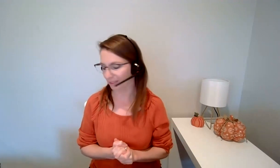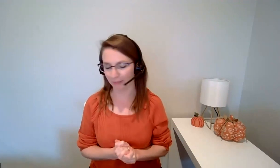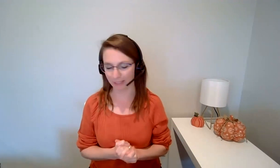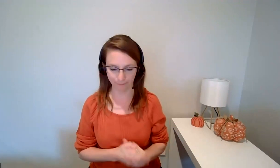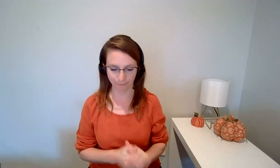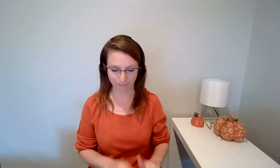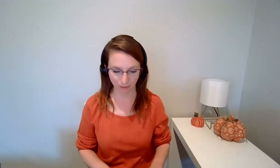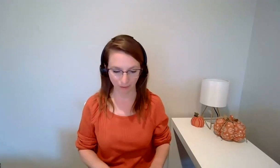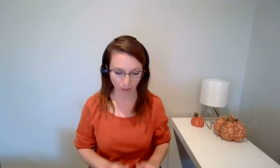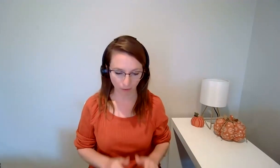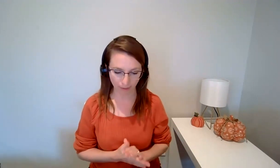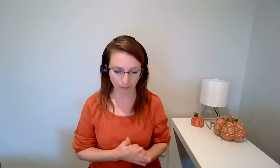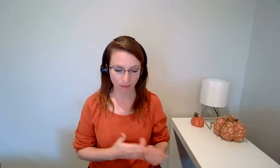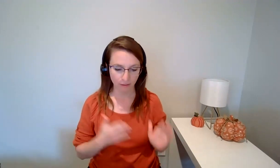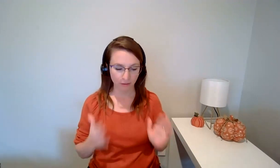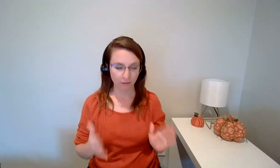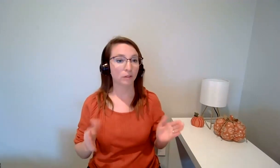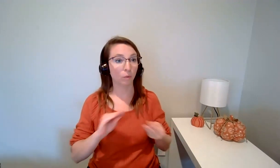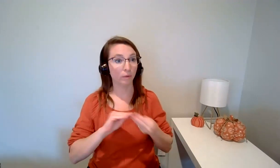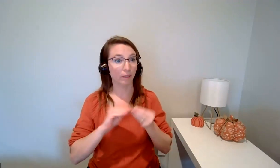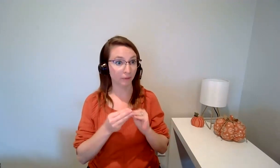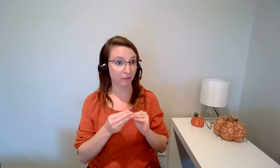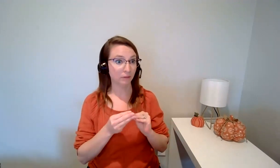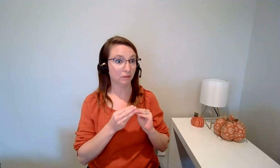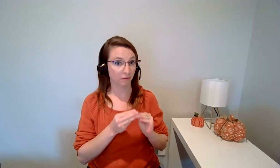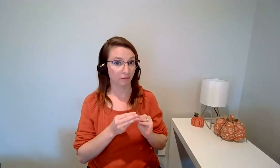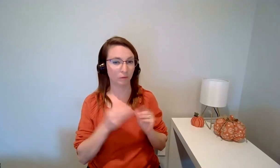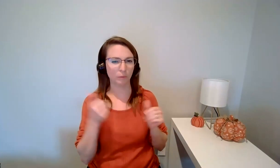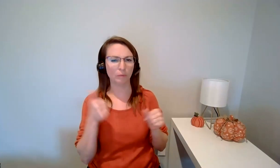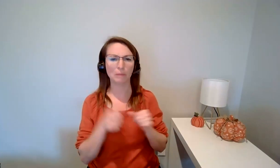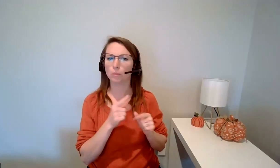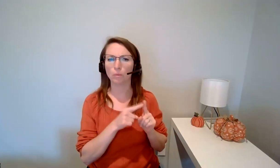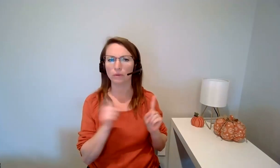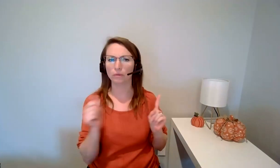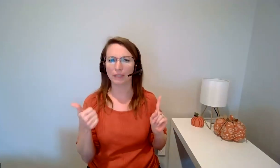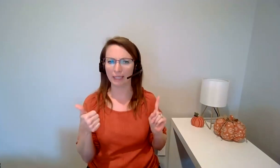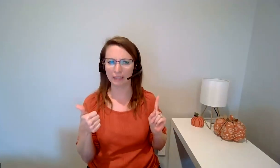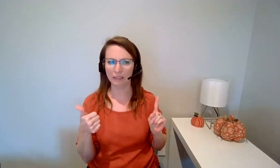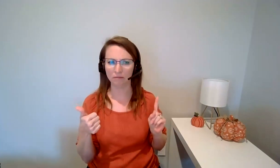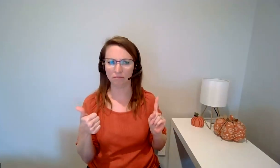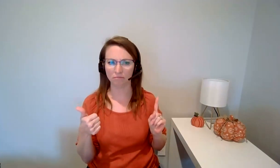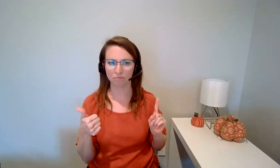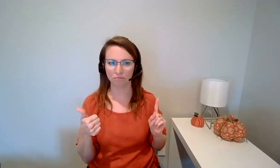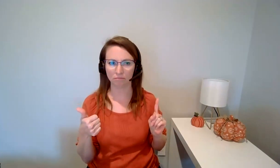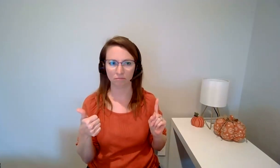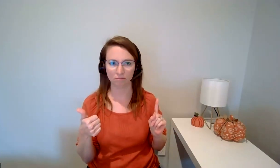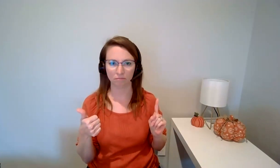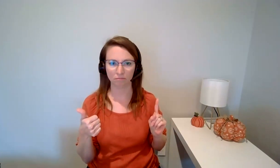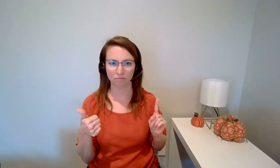But she's okay. Okay. So numbers. Do we remember 1 through 10?